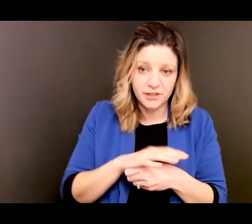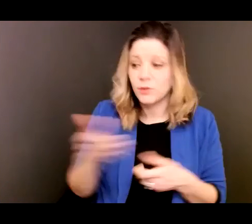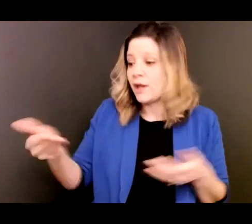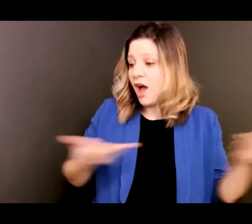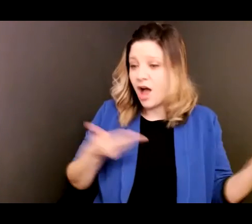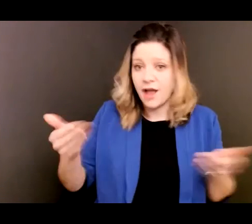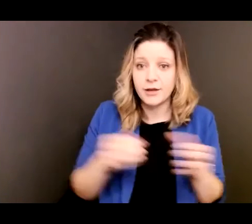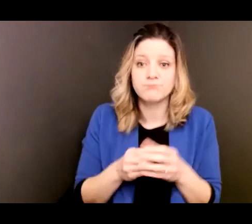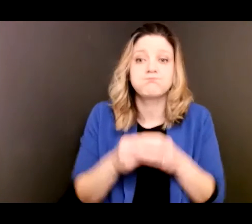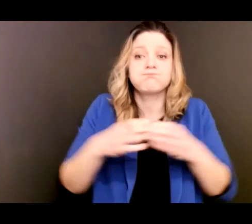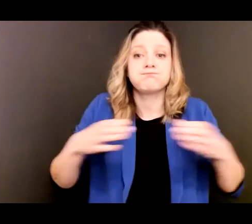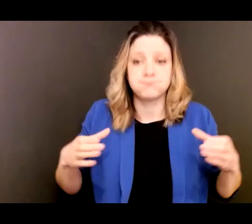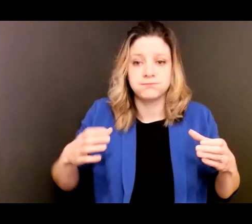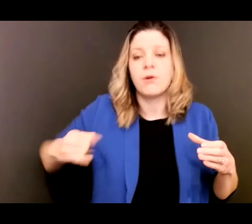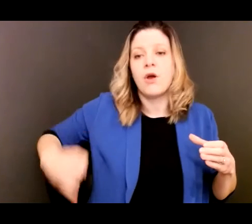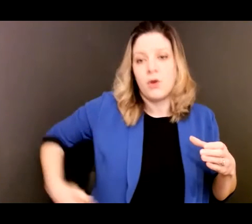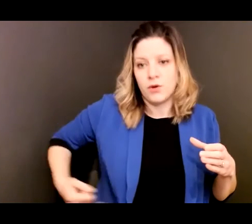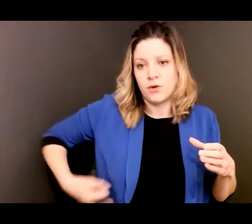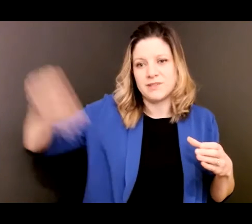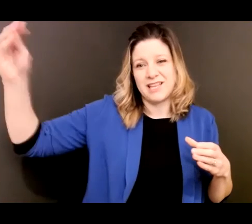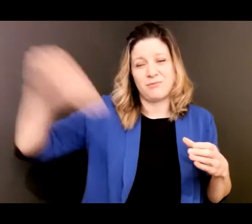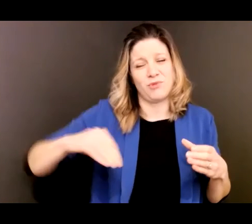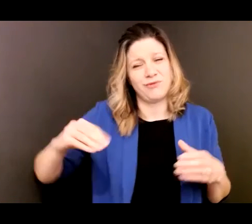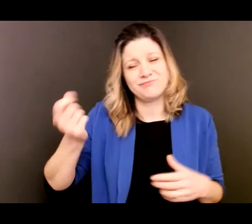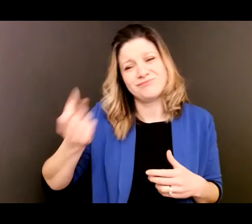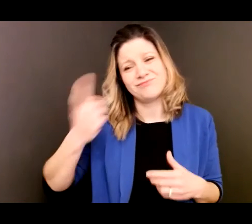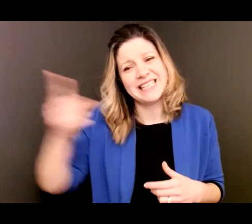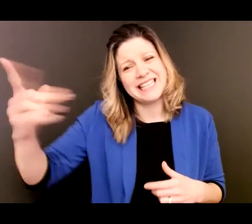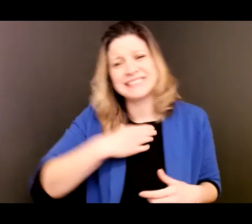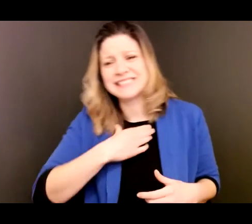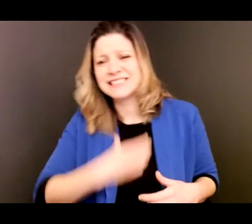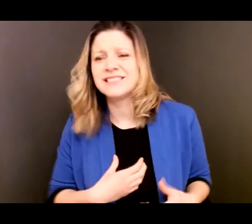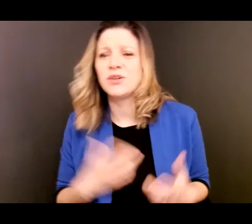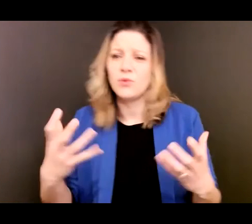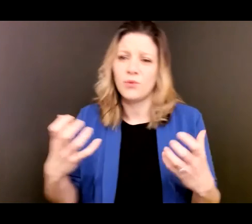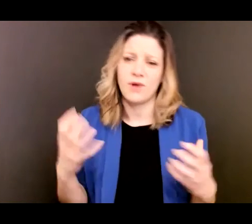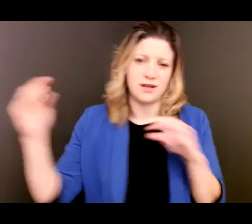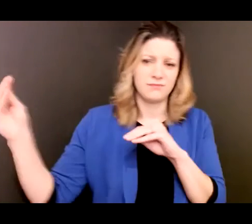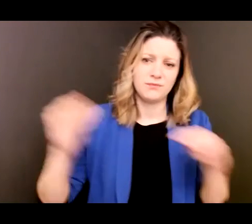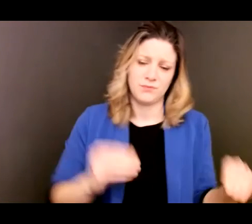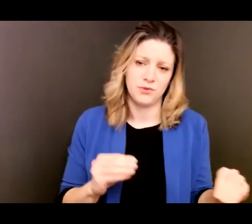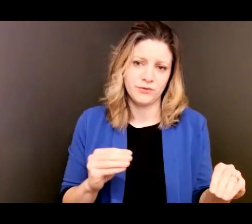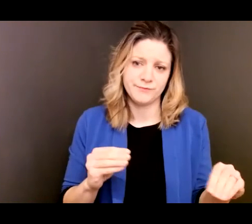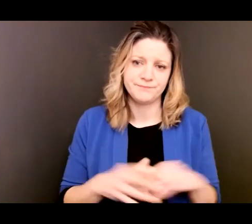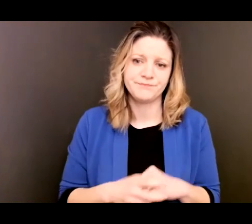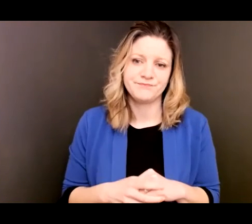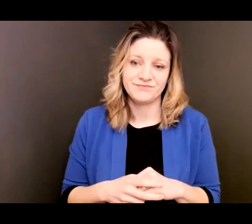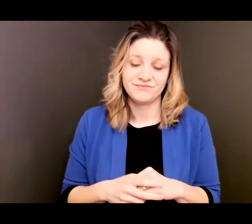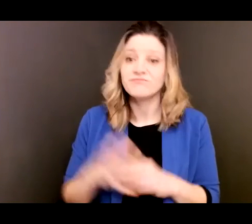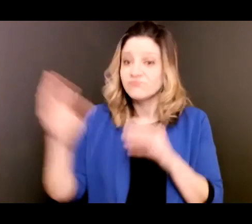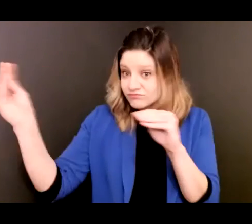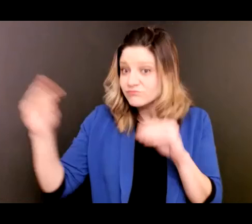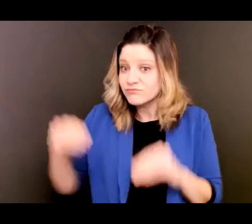can, as we know he is in desperate need of a home where he will have full access